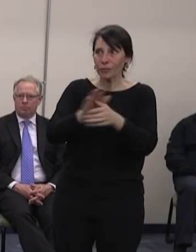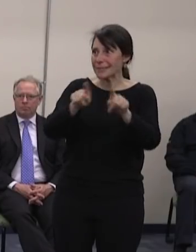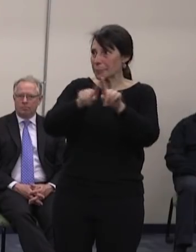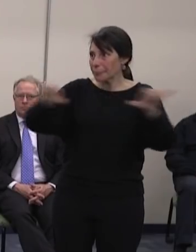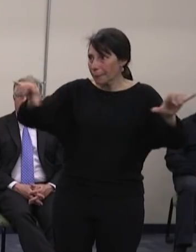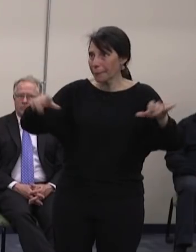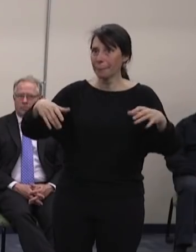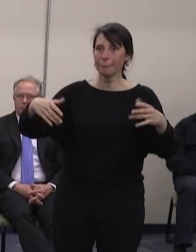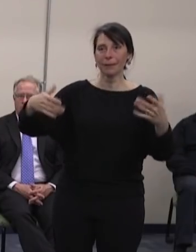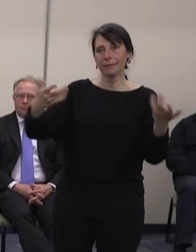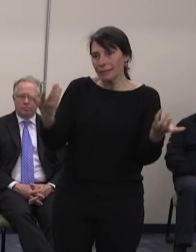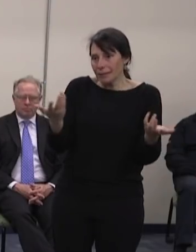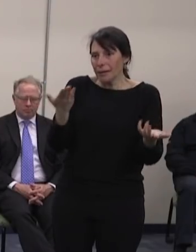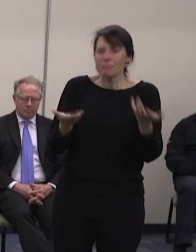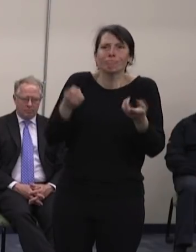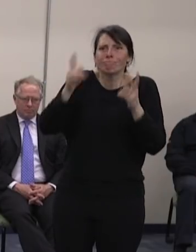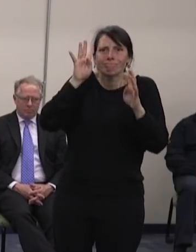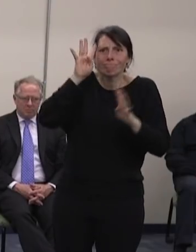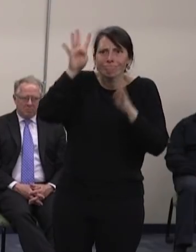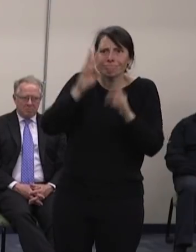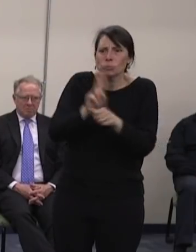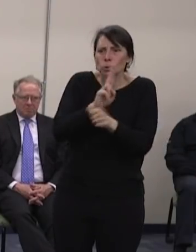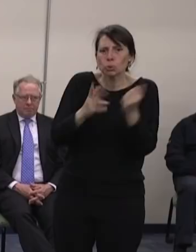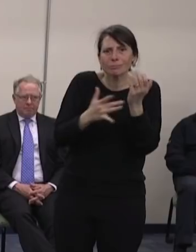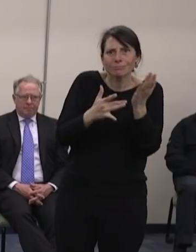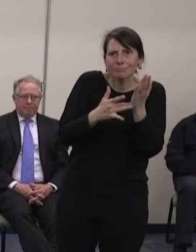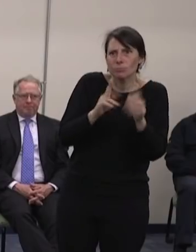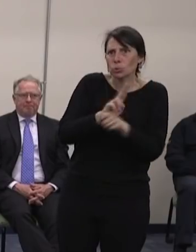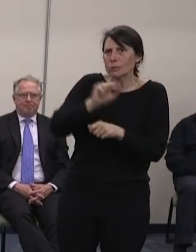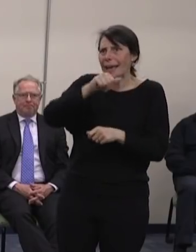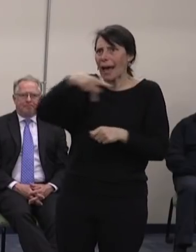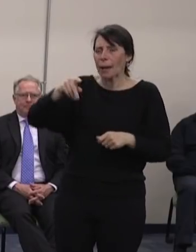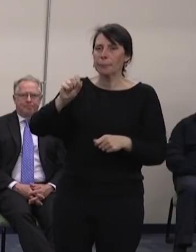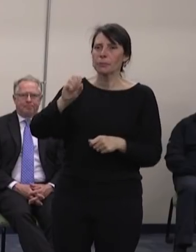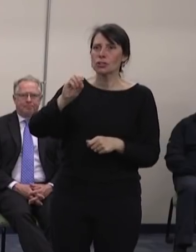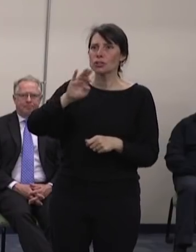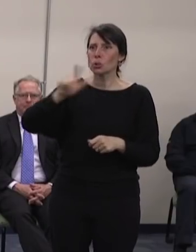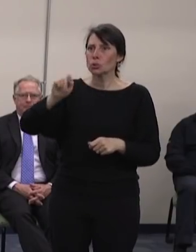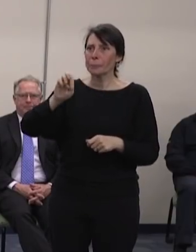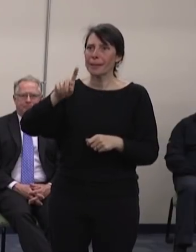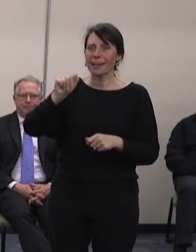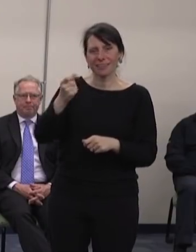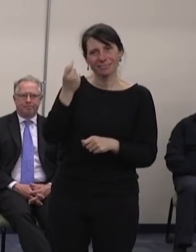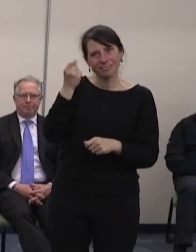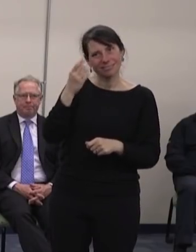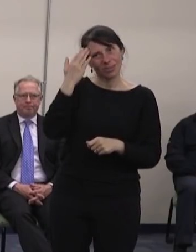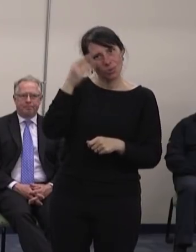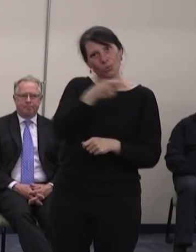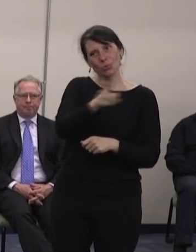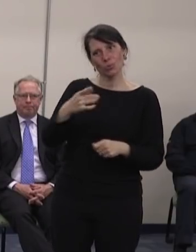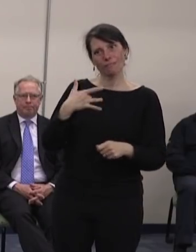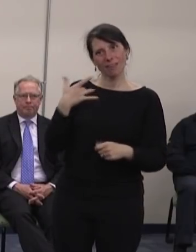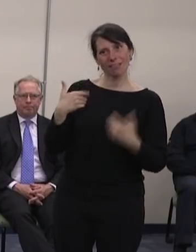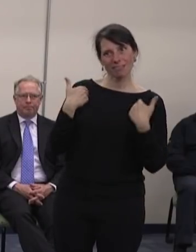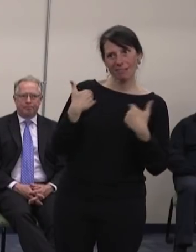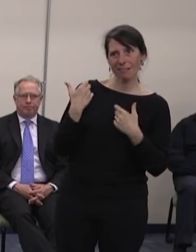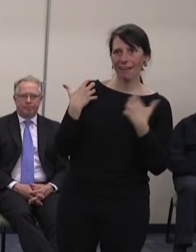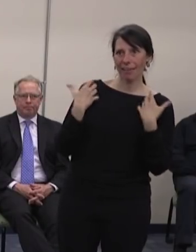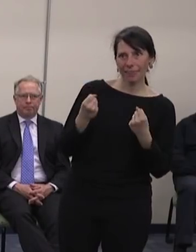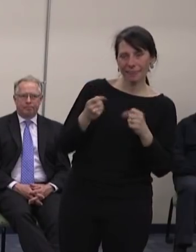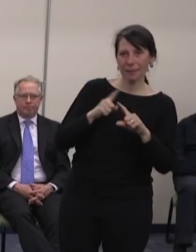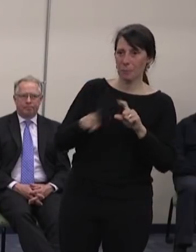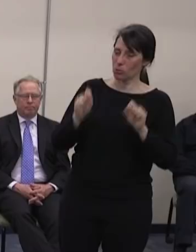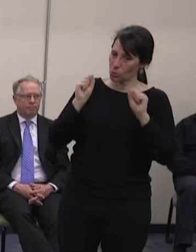feel healthy, it is possible that you are infected and can pass your infection along to others, your